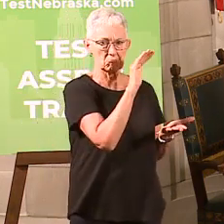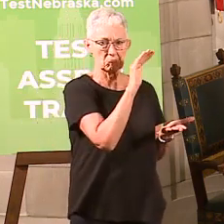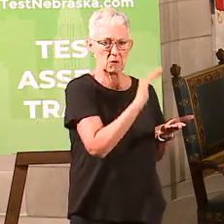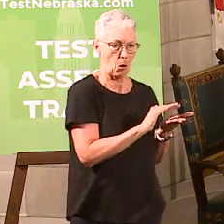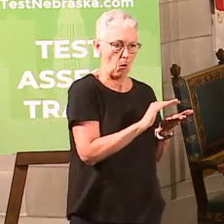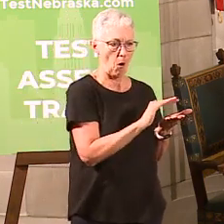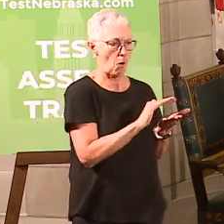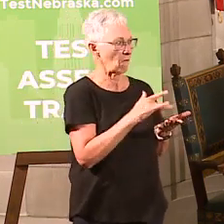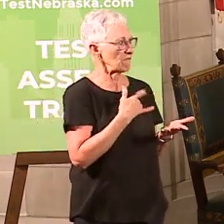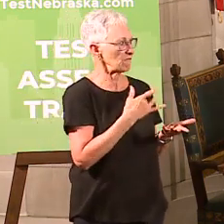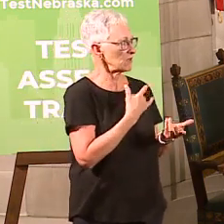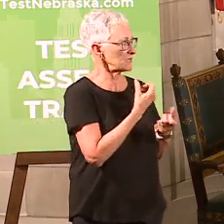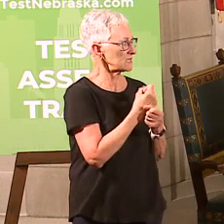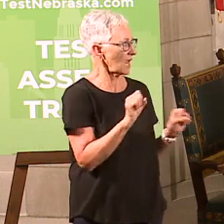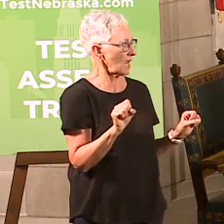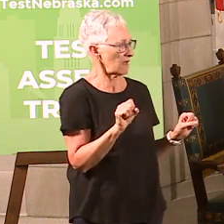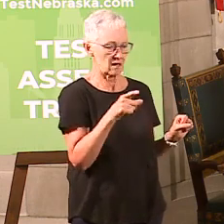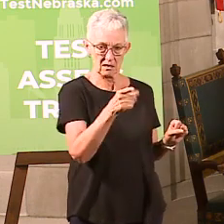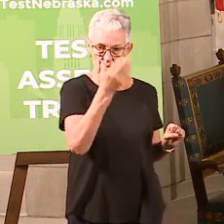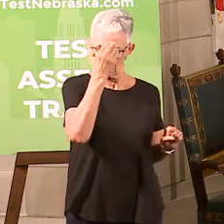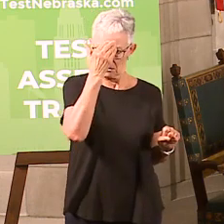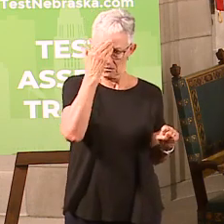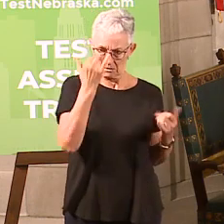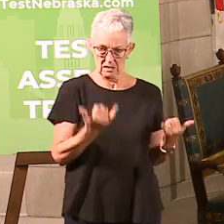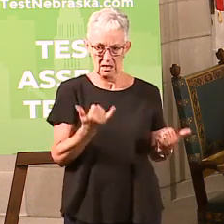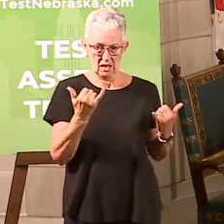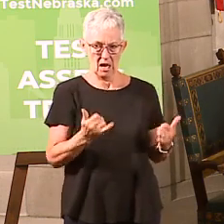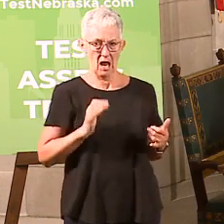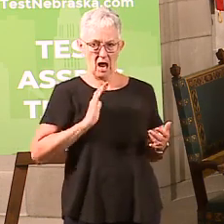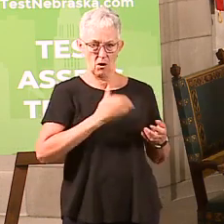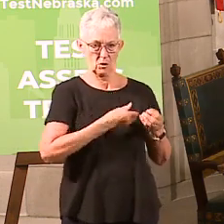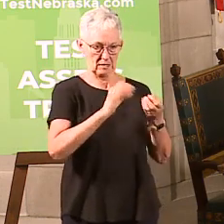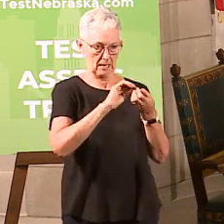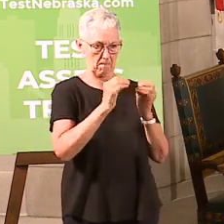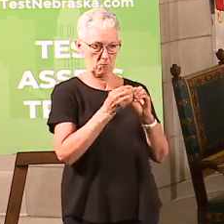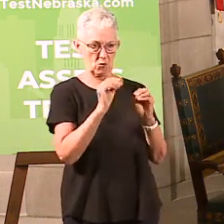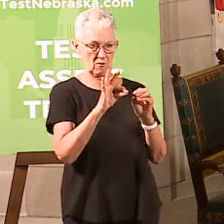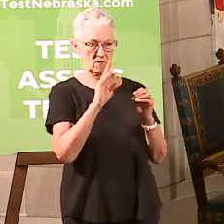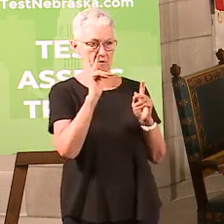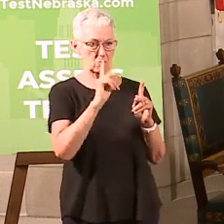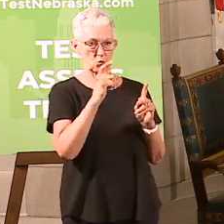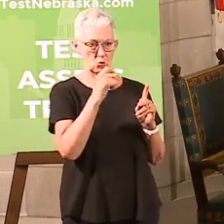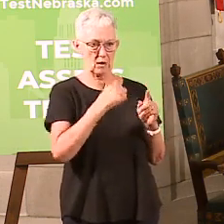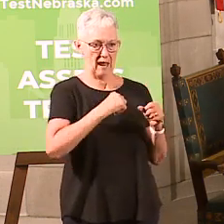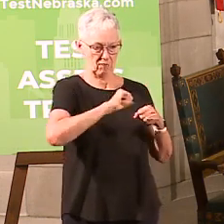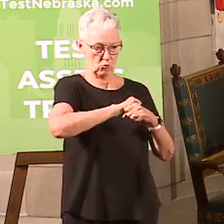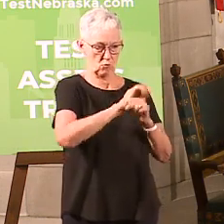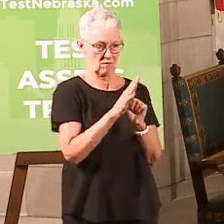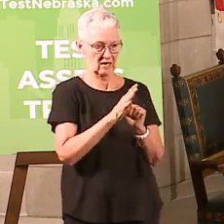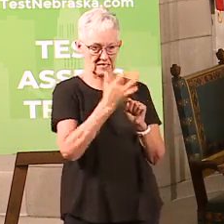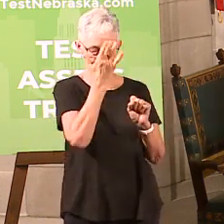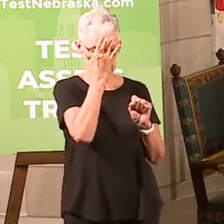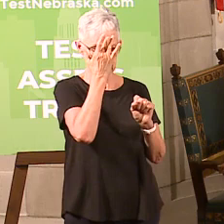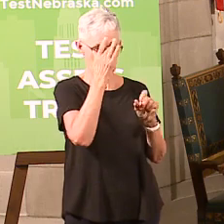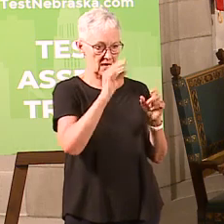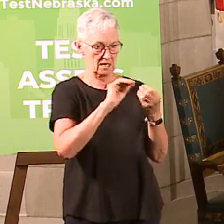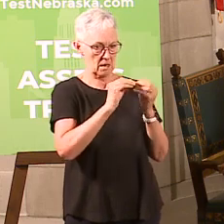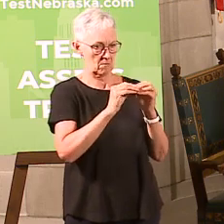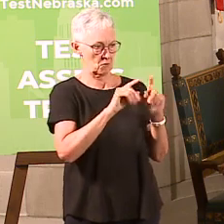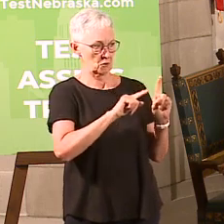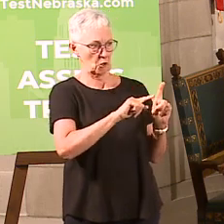Nebraska, and there's kind of a curve, and we're on kind of the downward slide curve of that. Same thing with regard to the number of